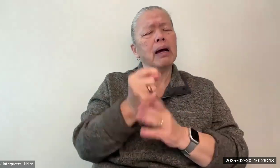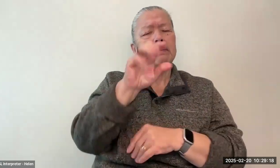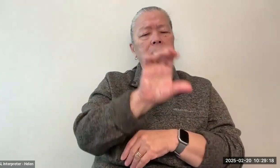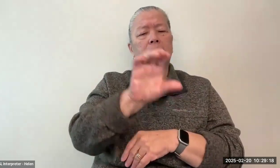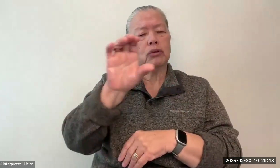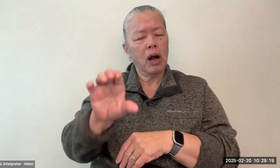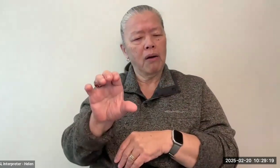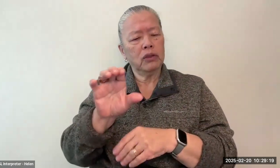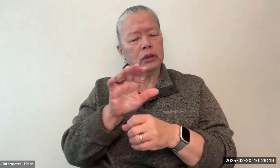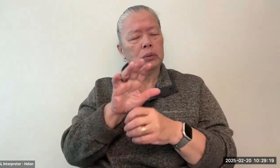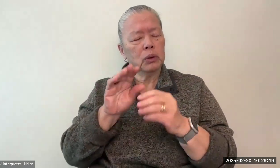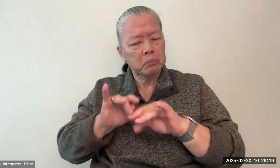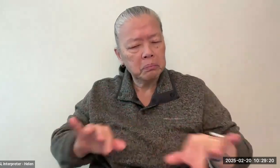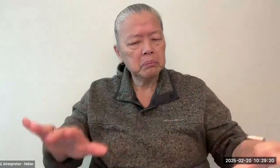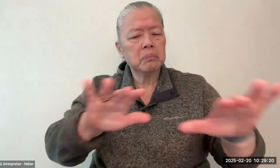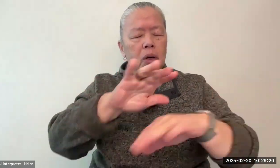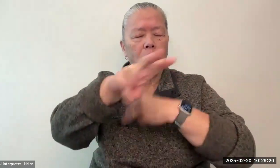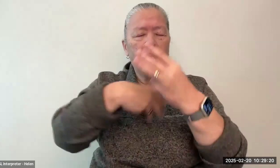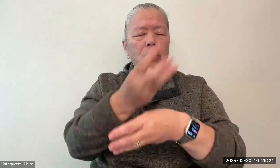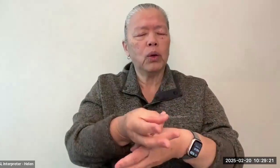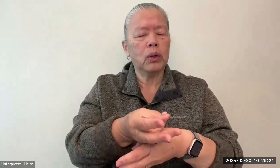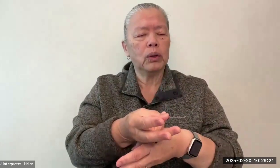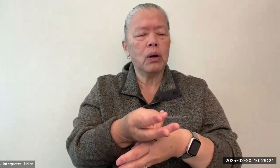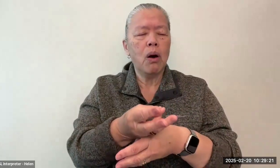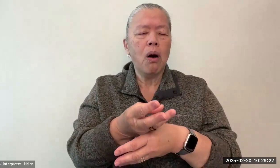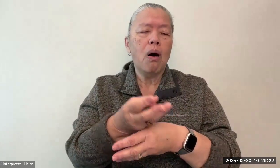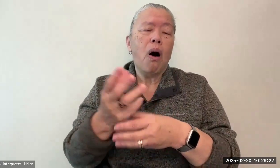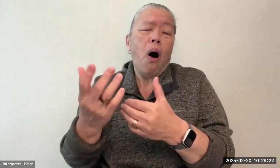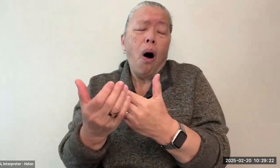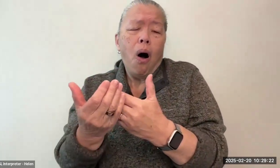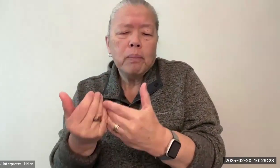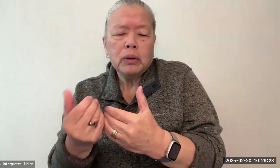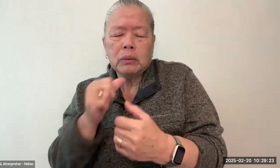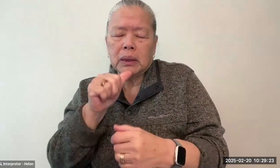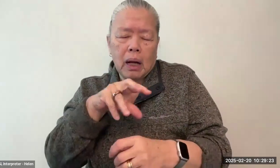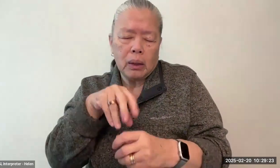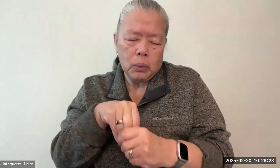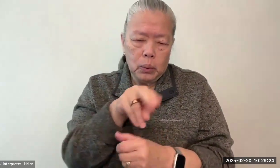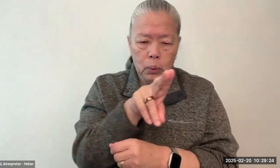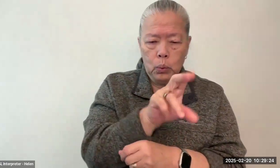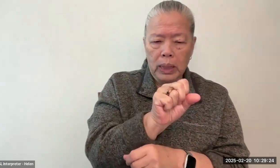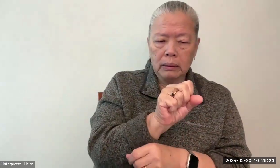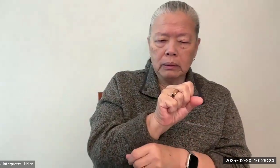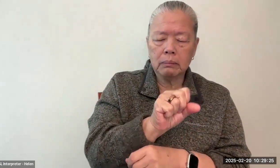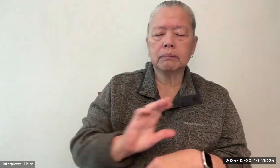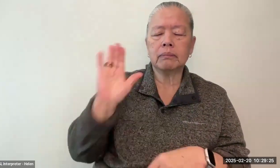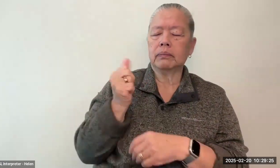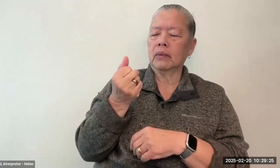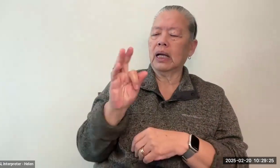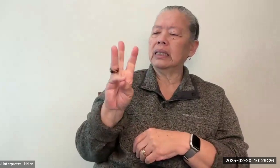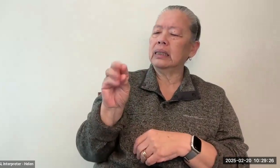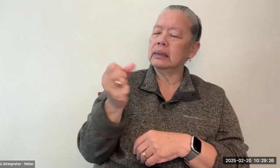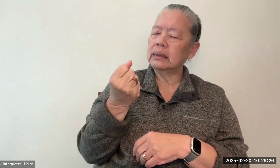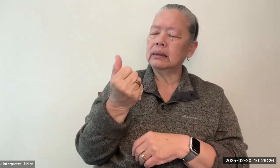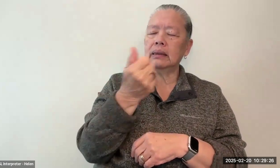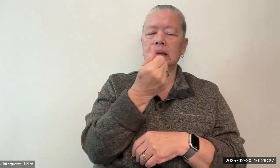the world, almost, but not quite, including to the United States. The 1960s and 70s